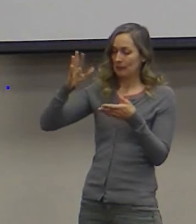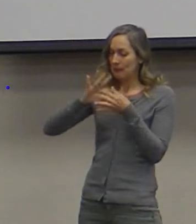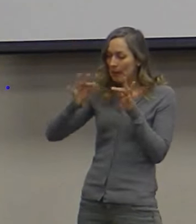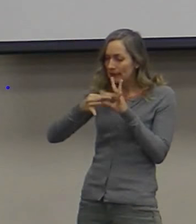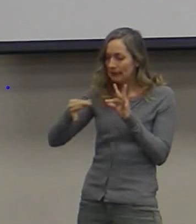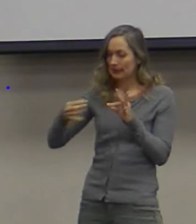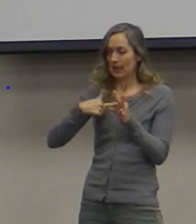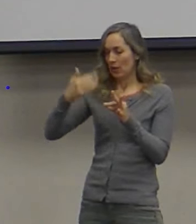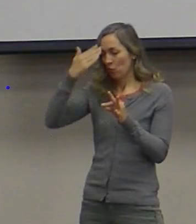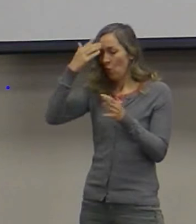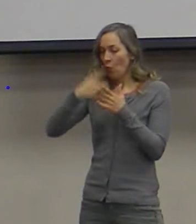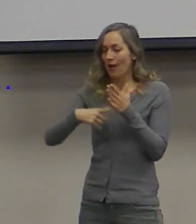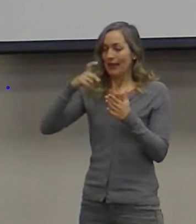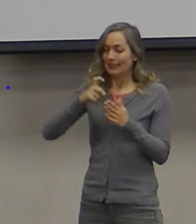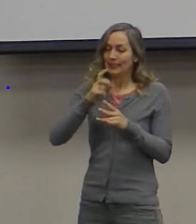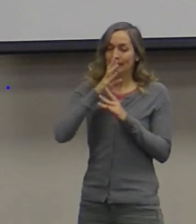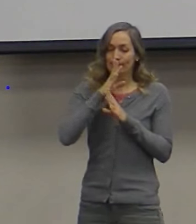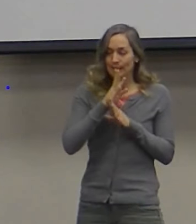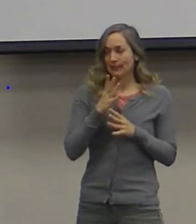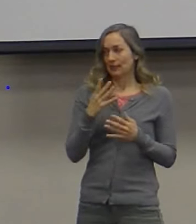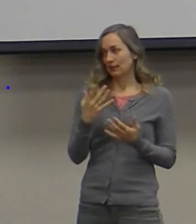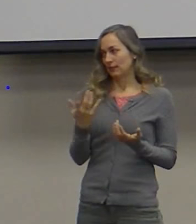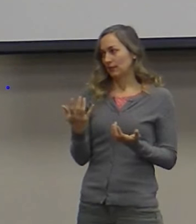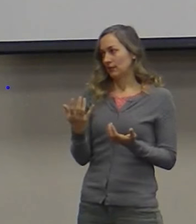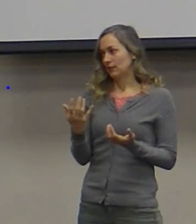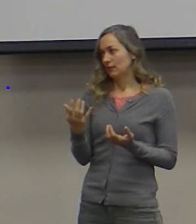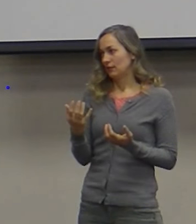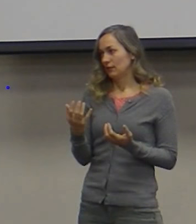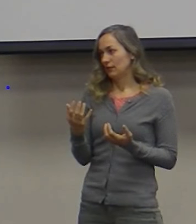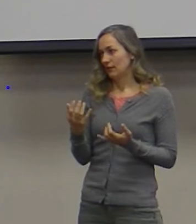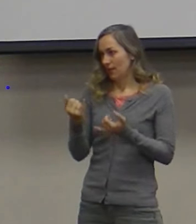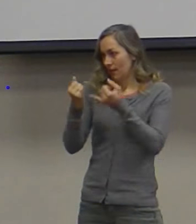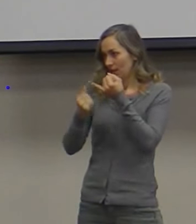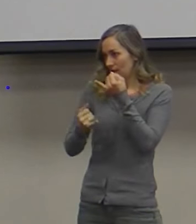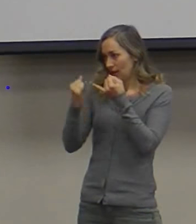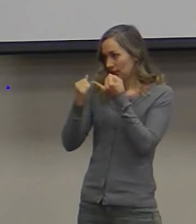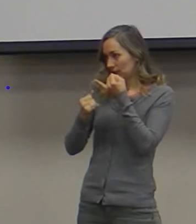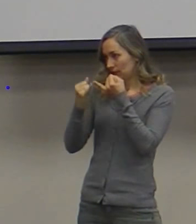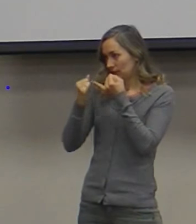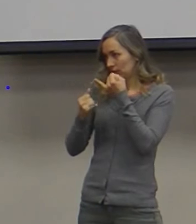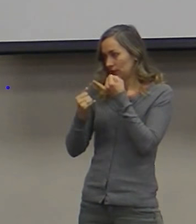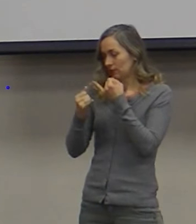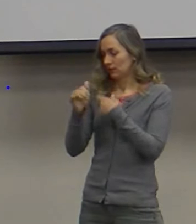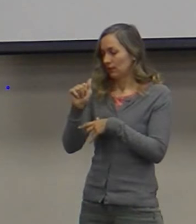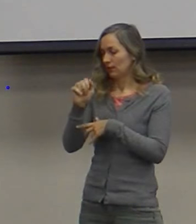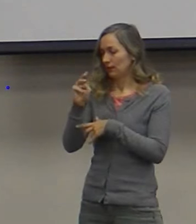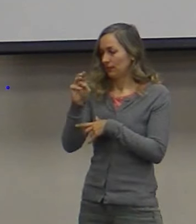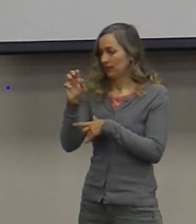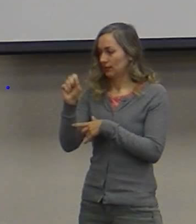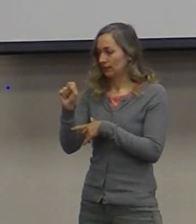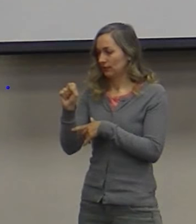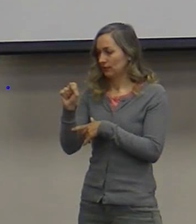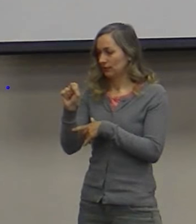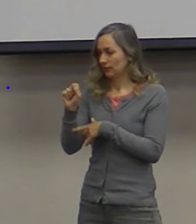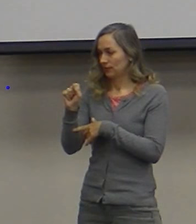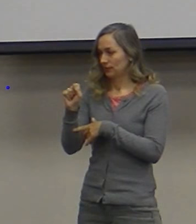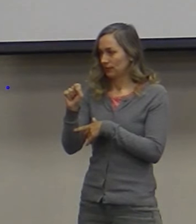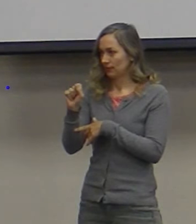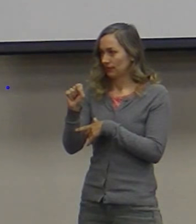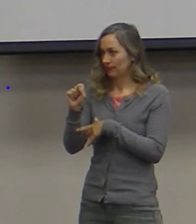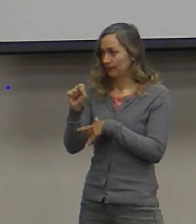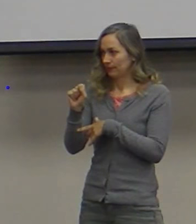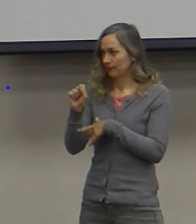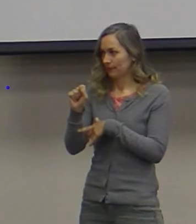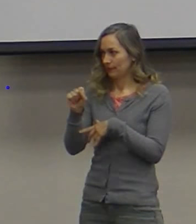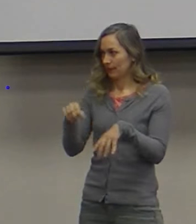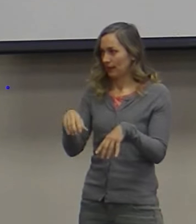able to speak. And the other thing that he's done overall, the last thing, Amos took ownership of what God had